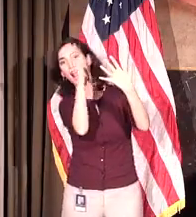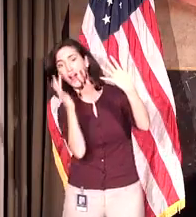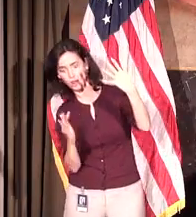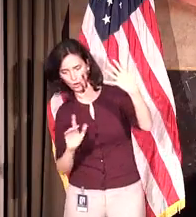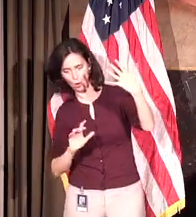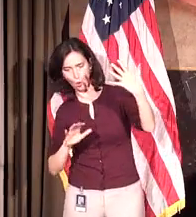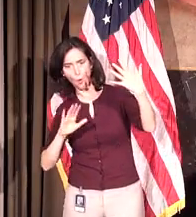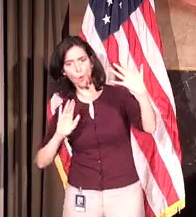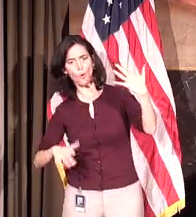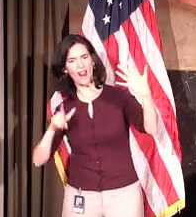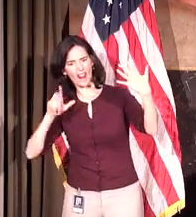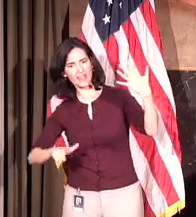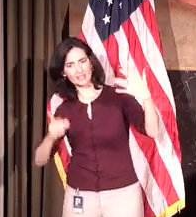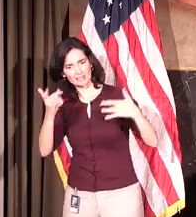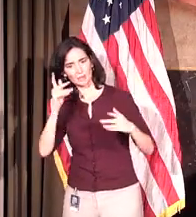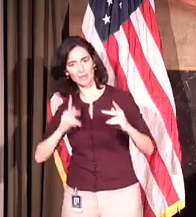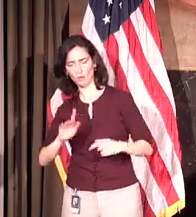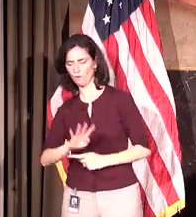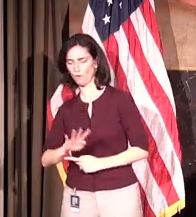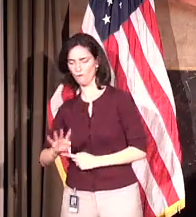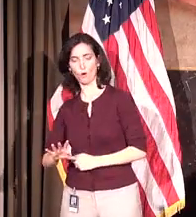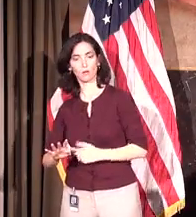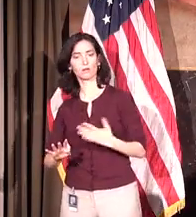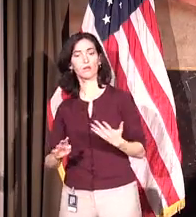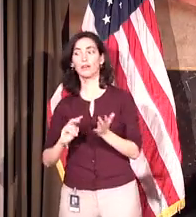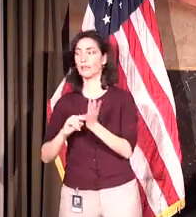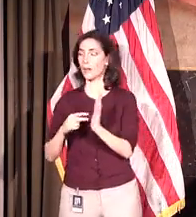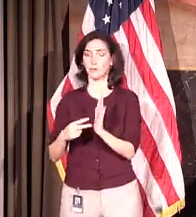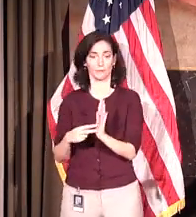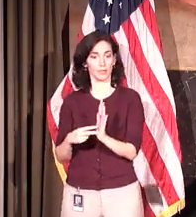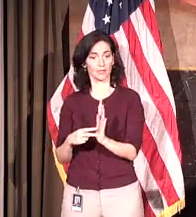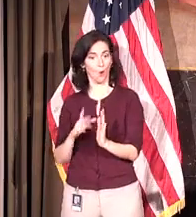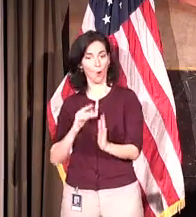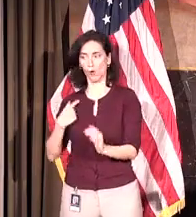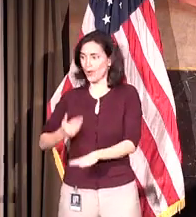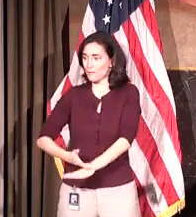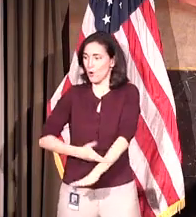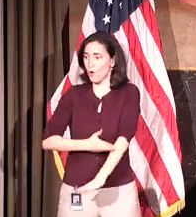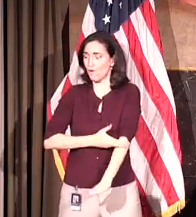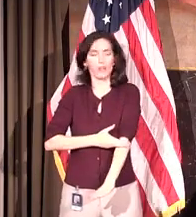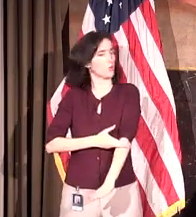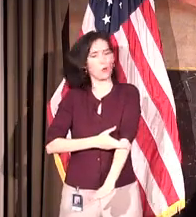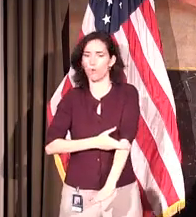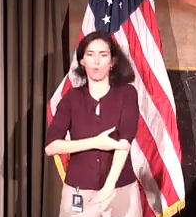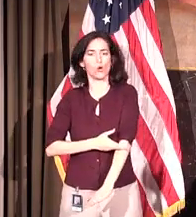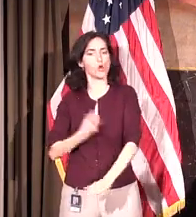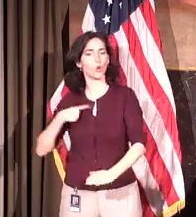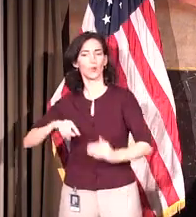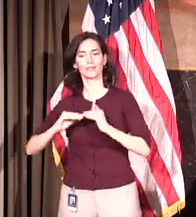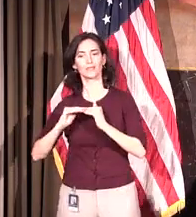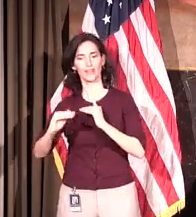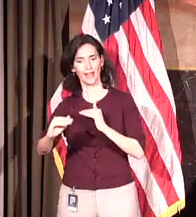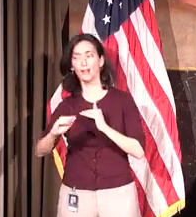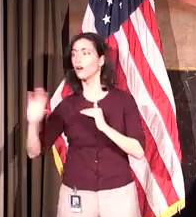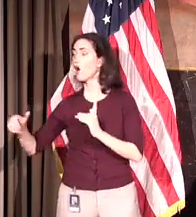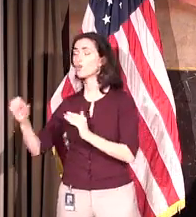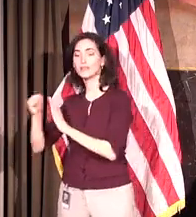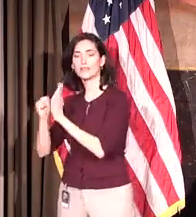our standing. It's because of the deterioration of other states' standing and the increase in